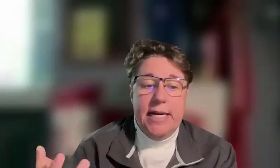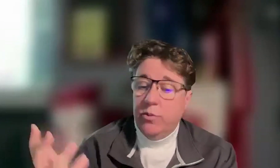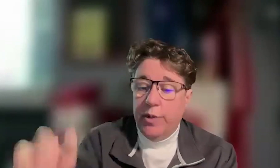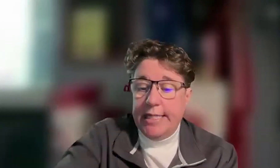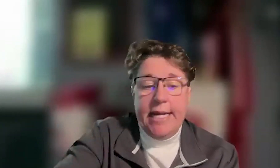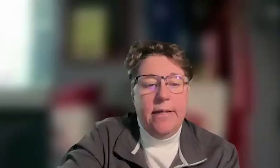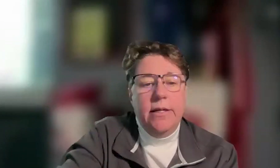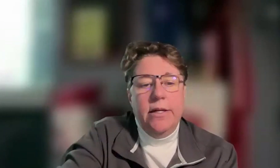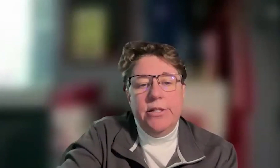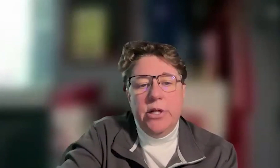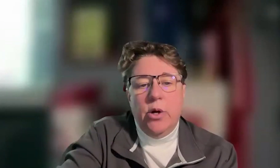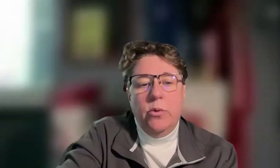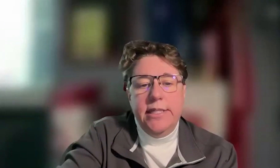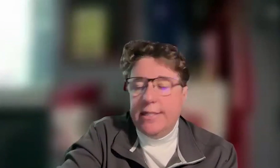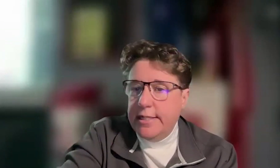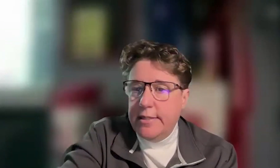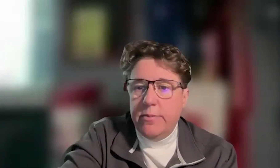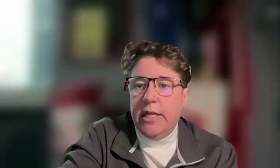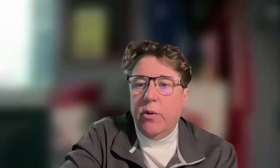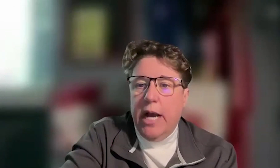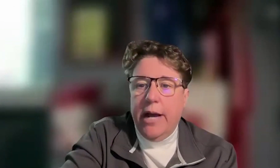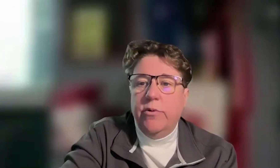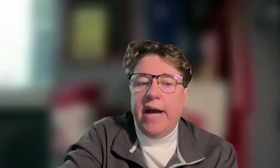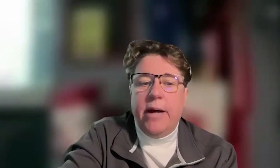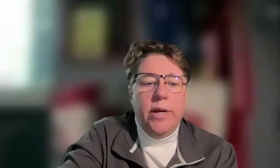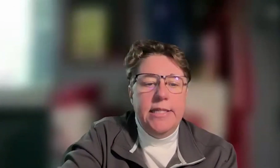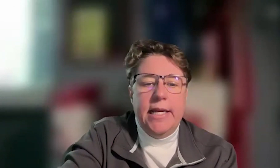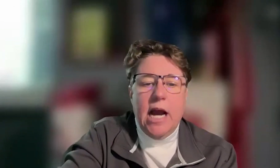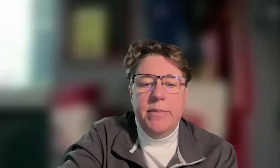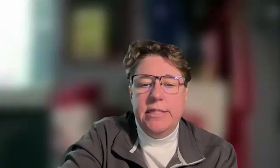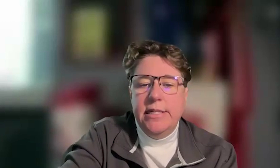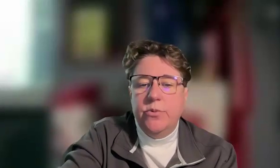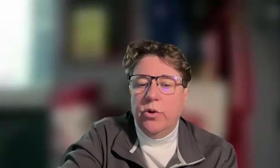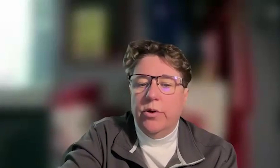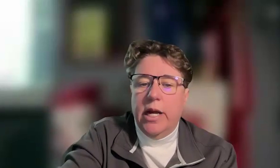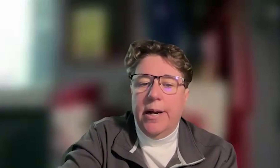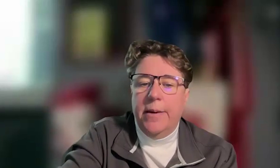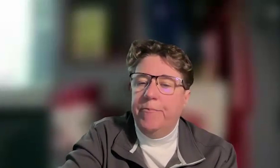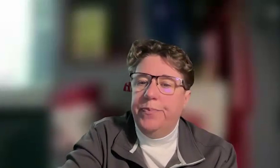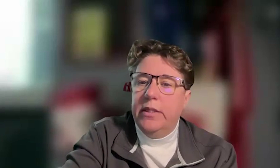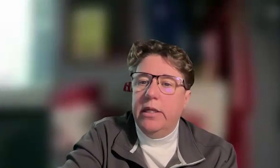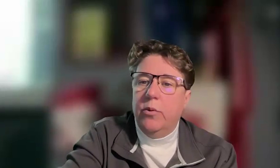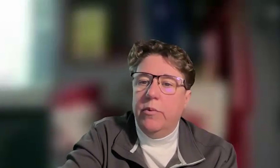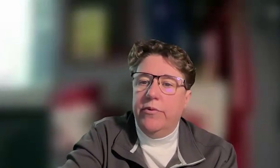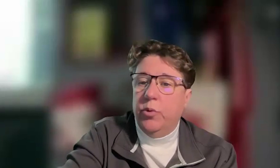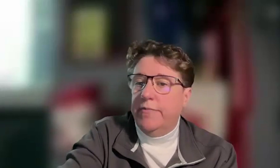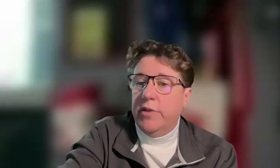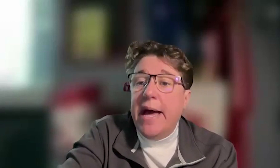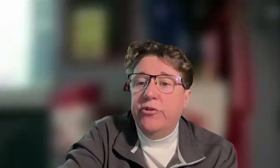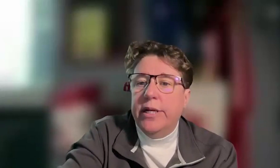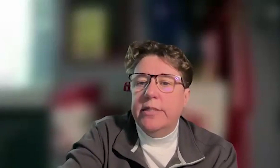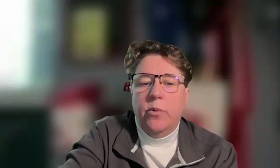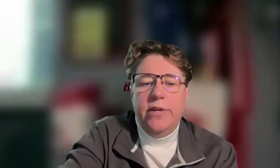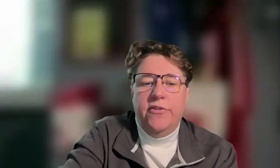about. And that's what we did. So this is, how do you evaluate a data commons? These were, sort